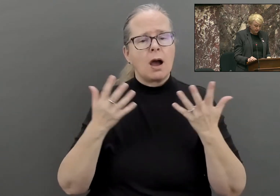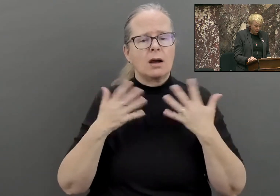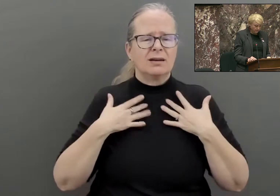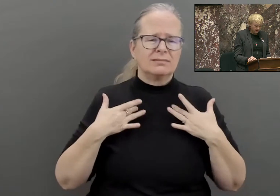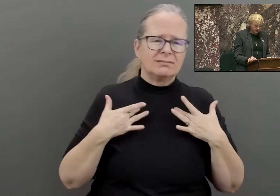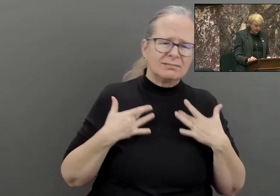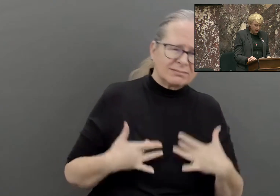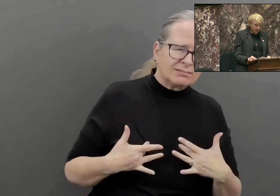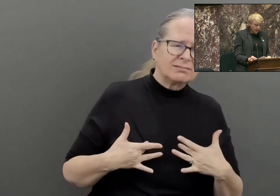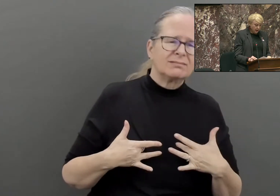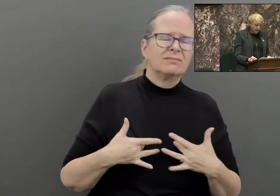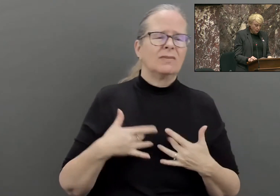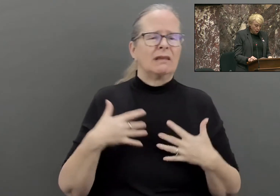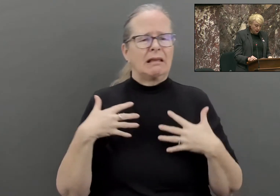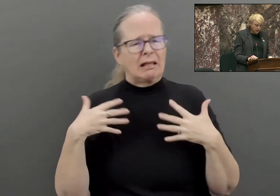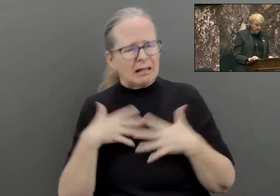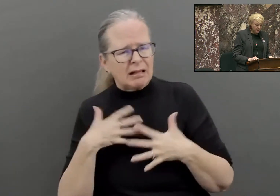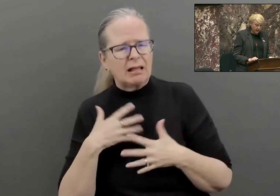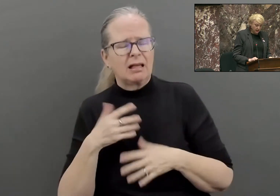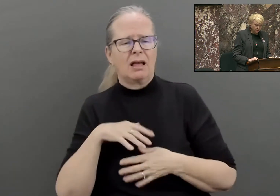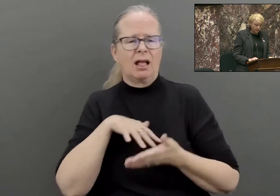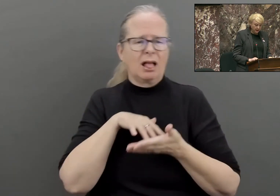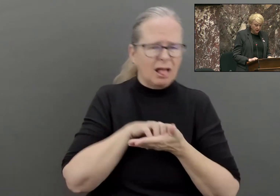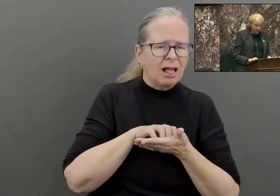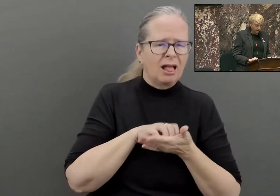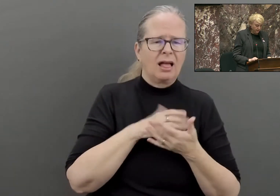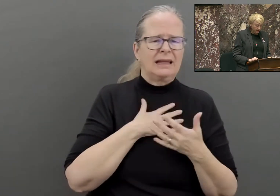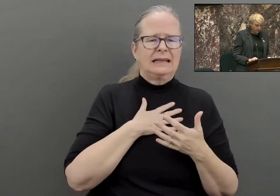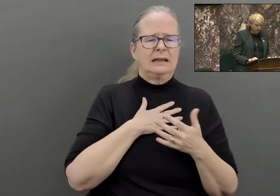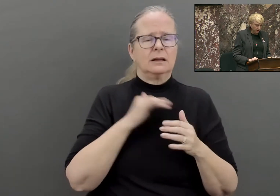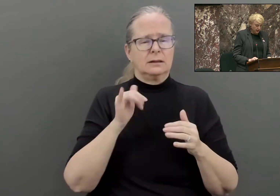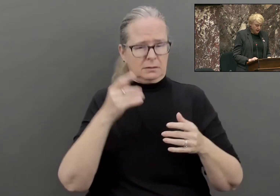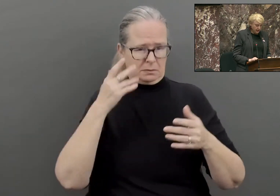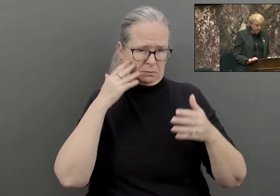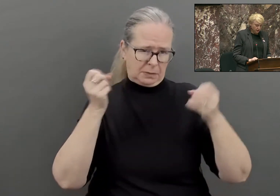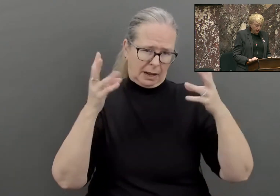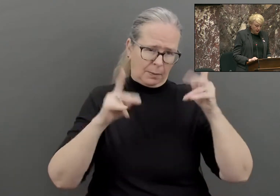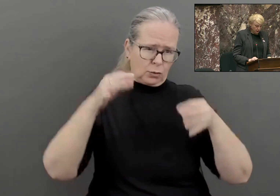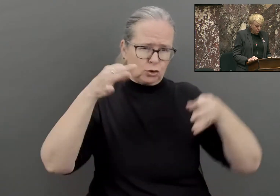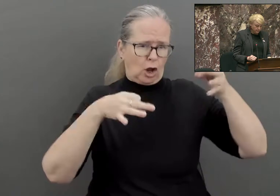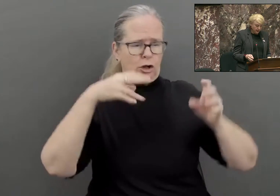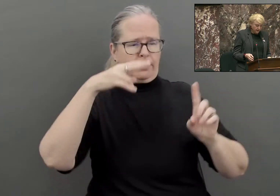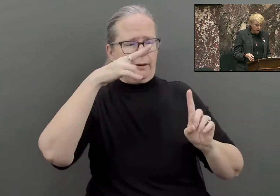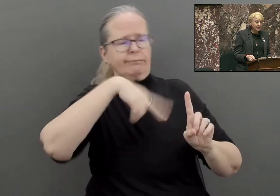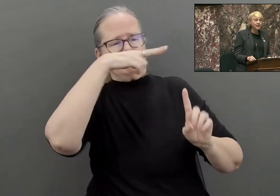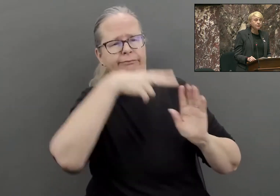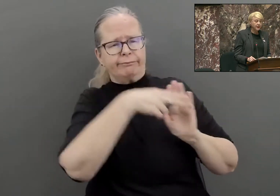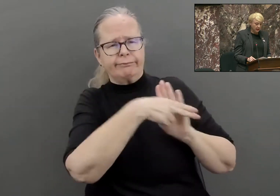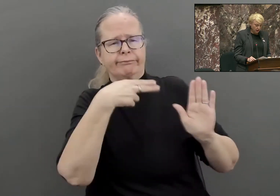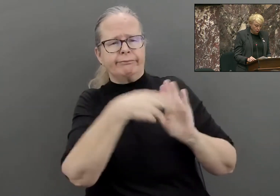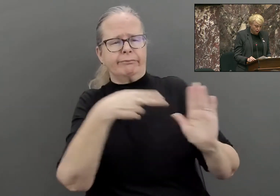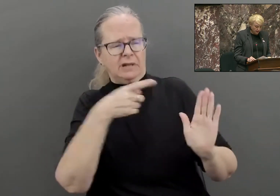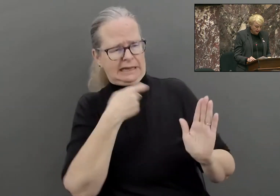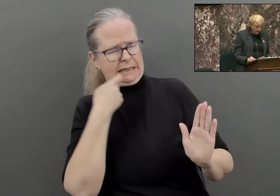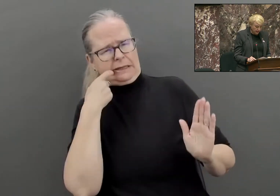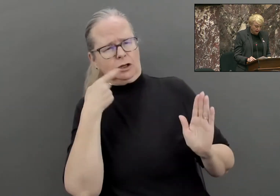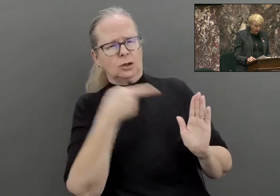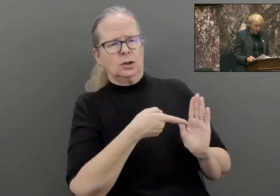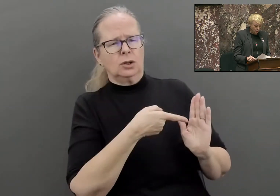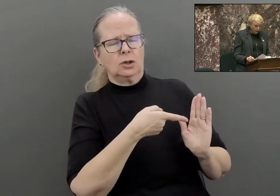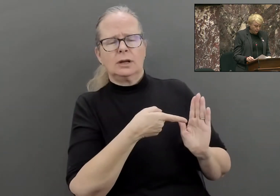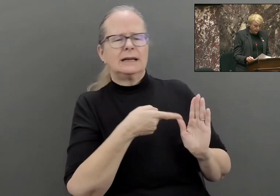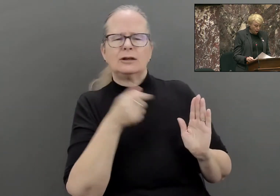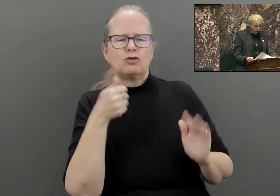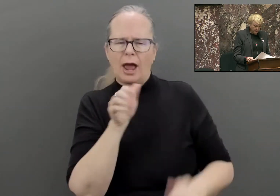their self-confidence. In the words of Stand Up for Mental Health founder David Grenier, there is something incredibly